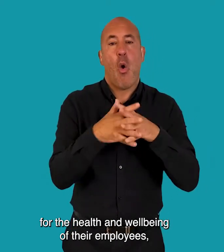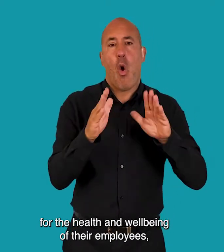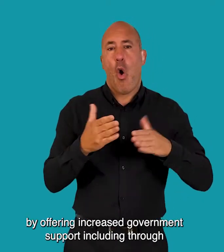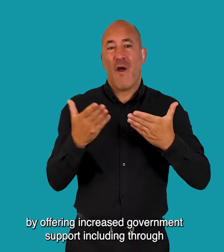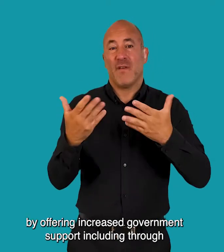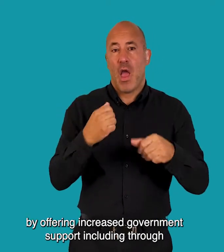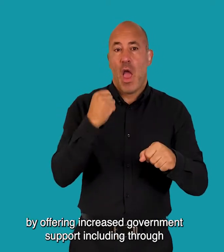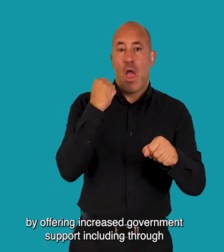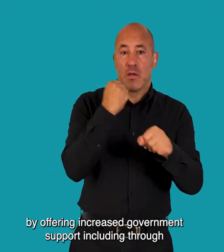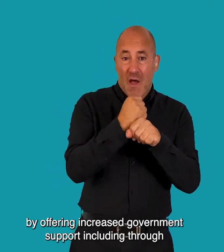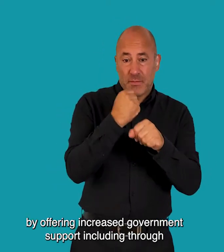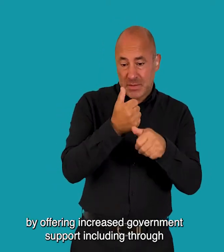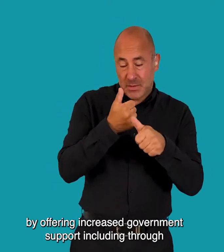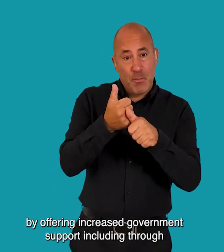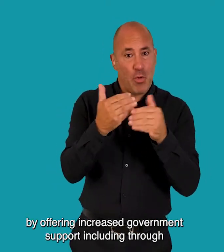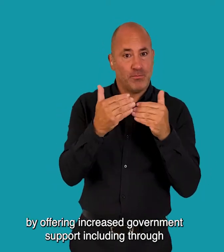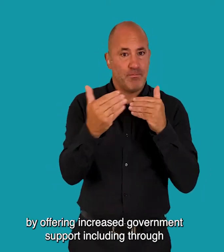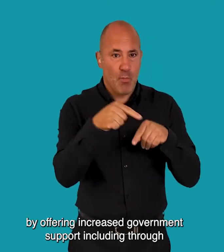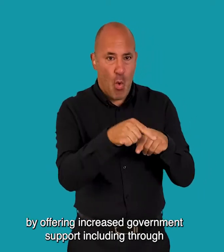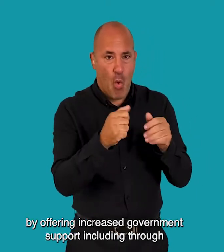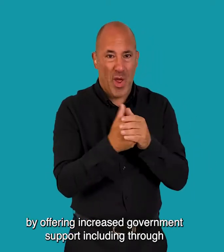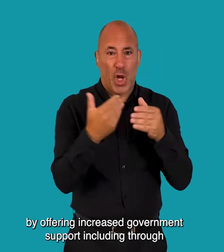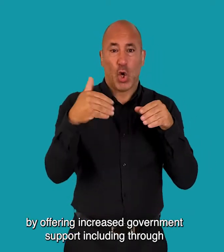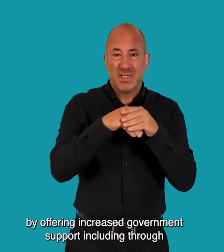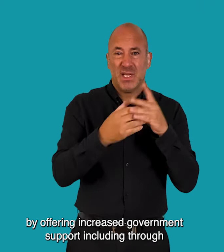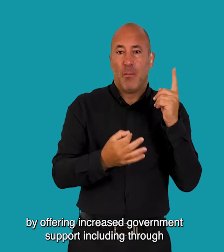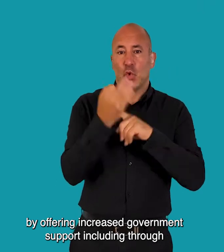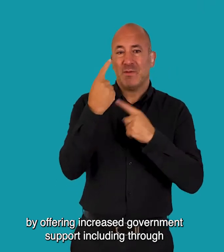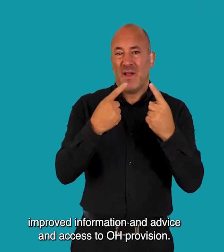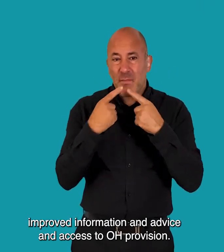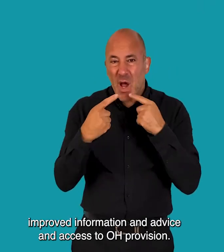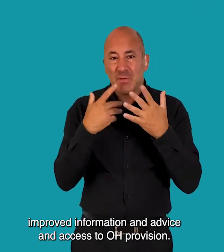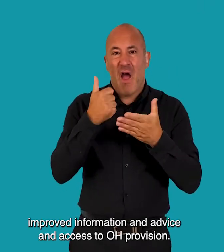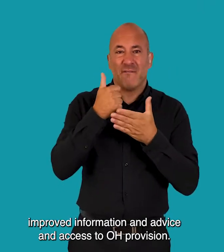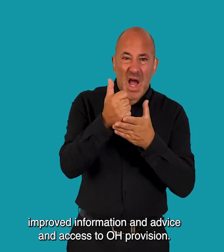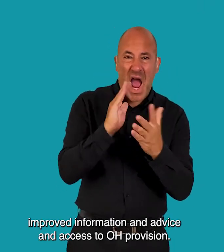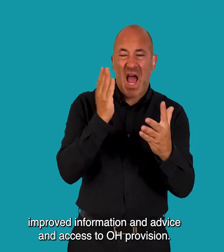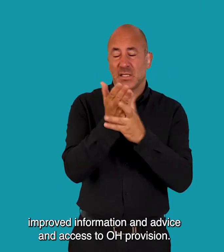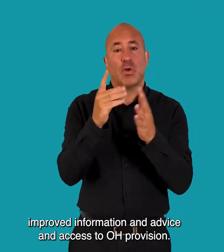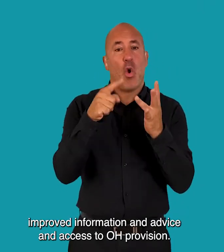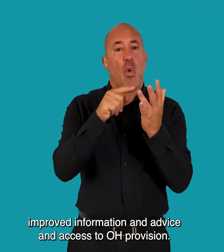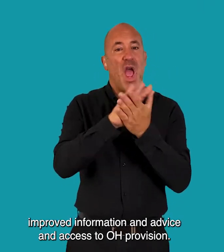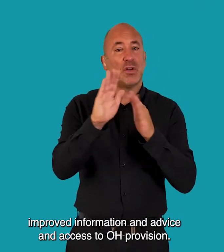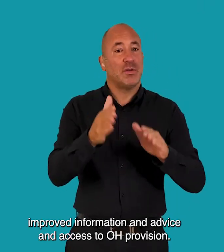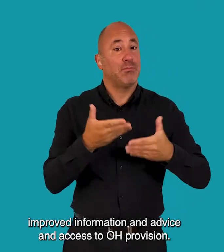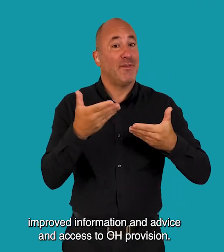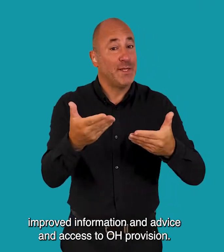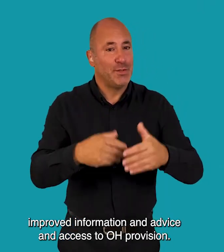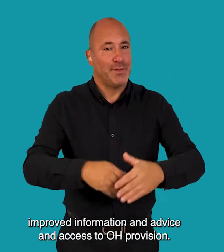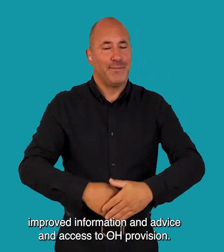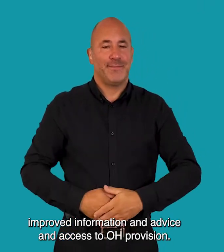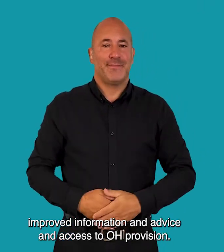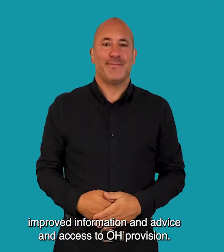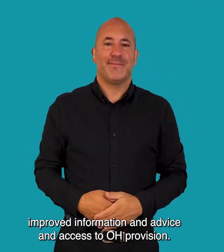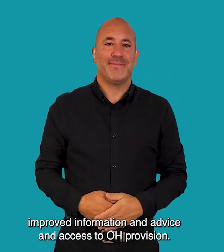by offering increased government support, including through improved information and advice and access to OH